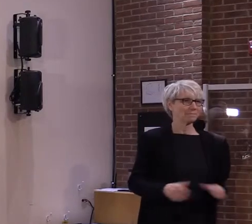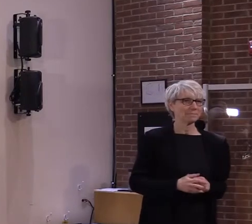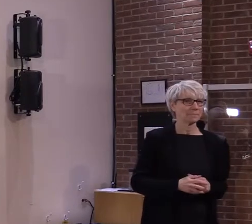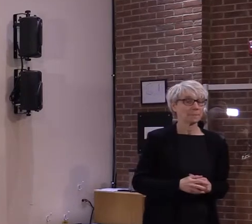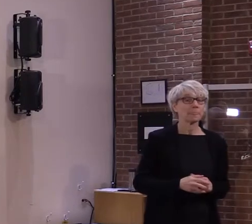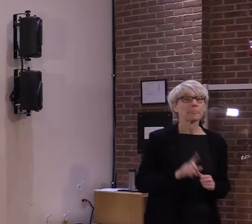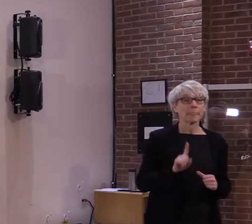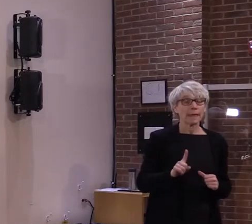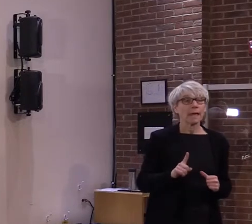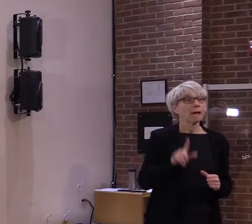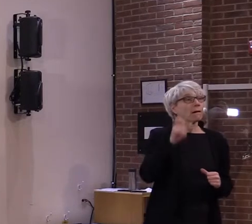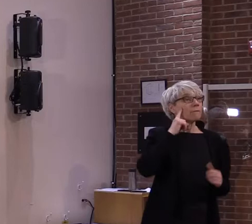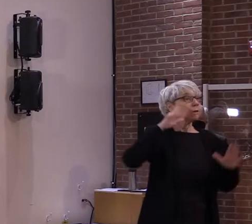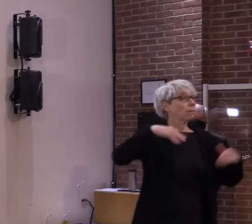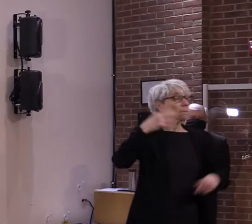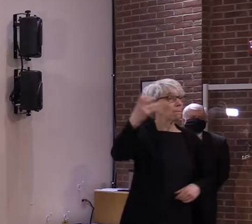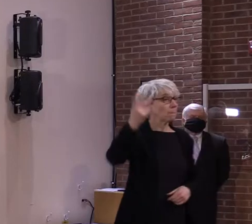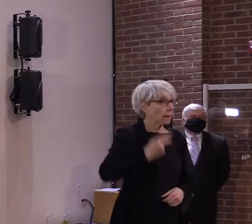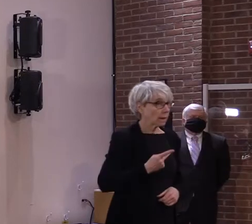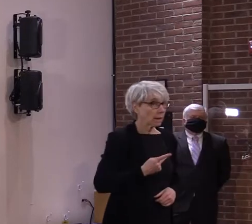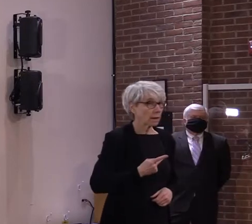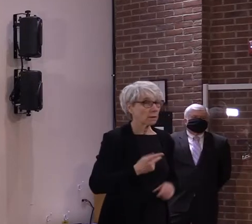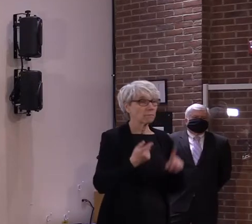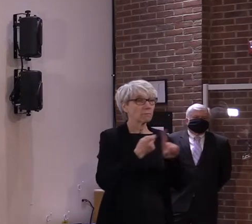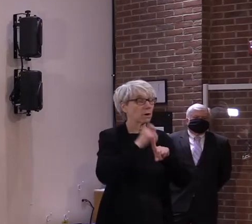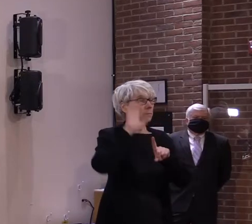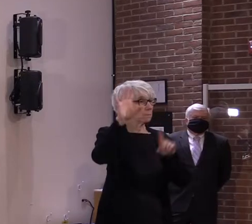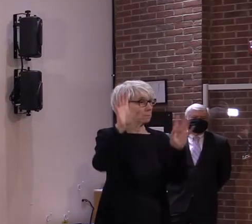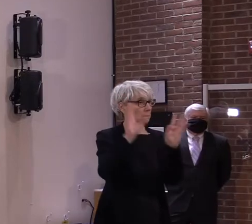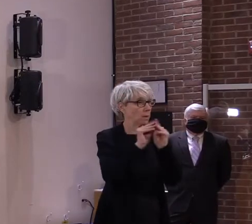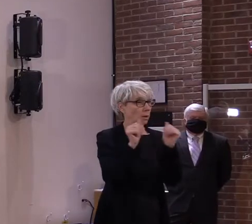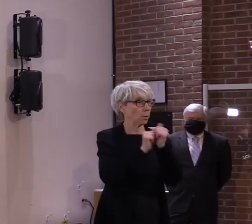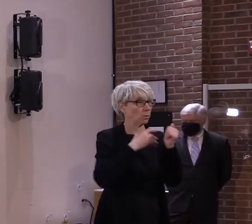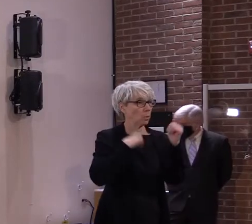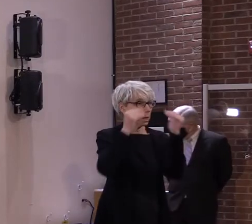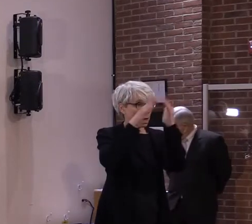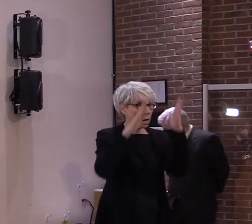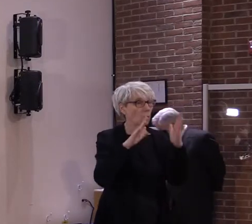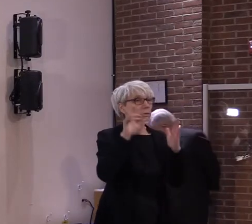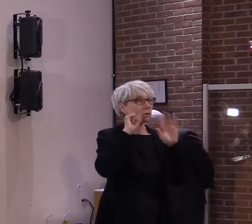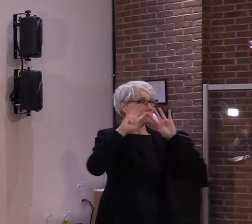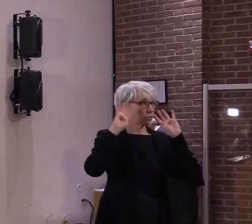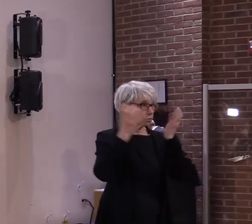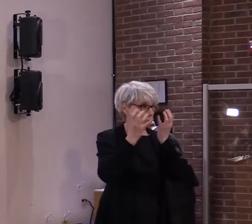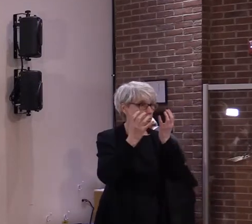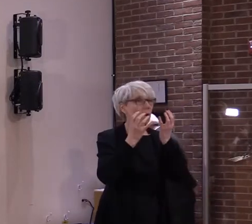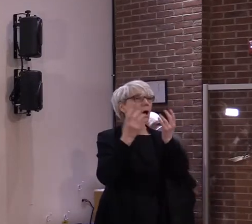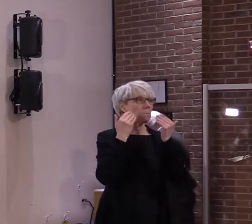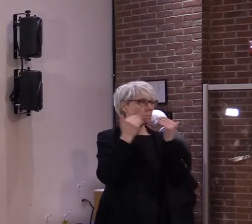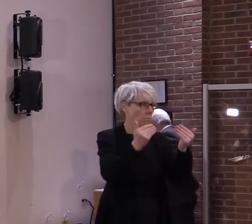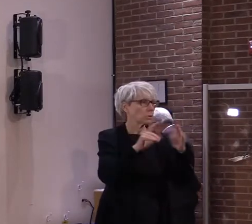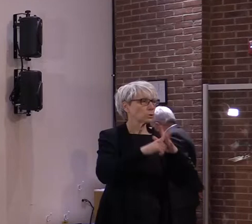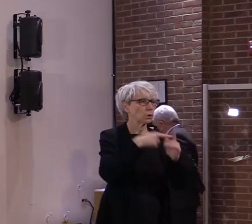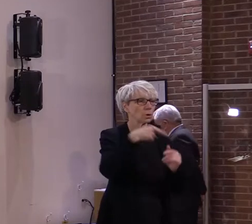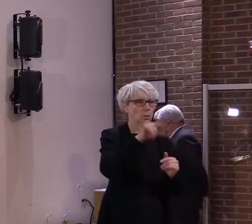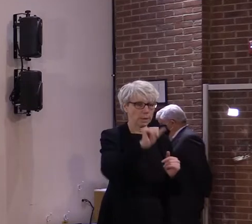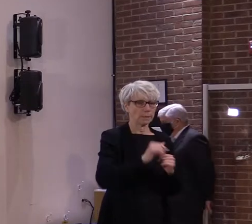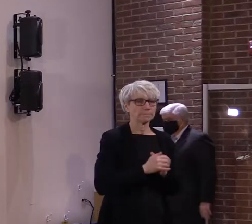Since the governor has not yet returned from the phone call, we'll begin the question and answer period.